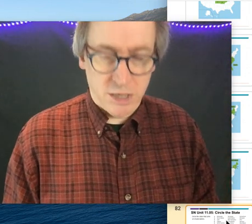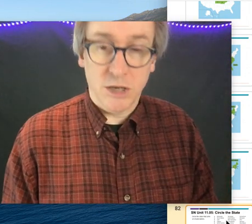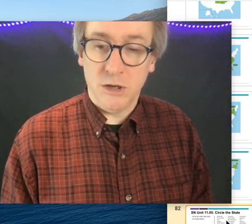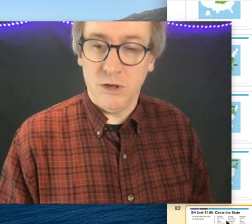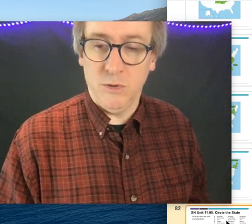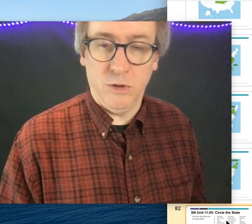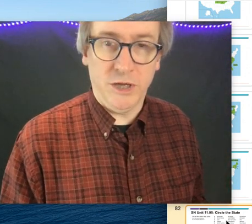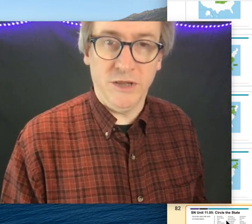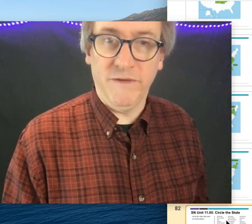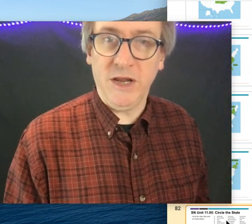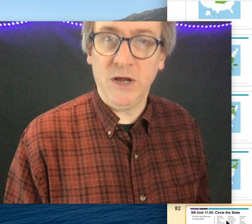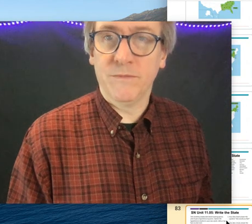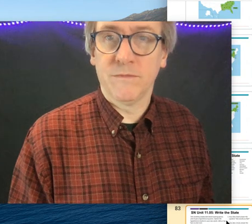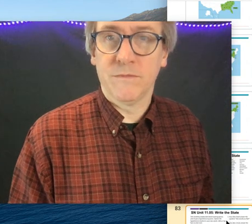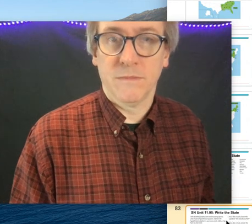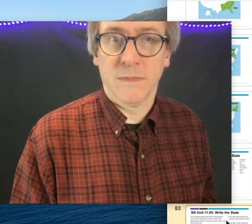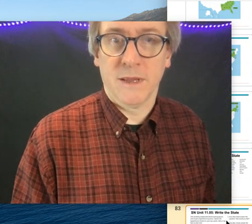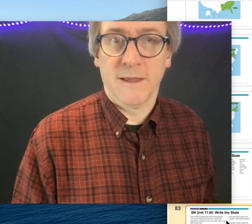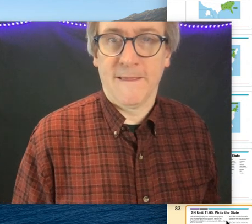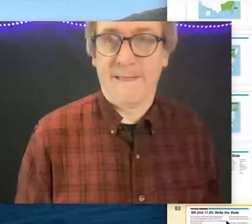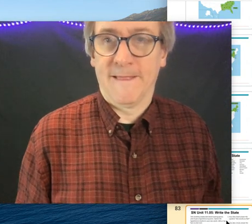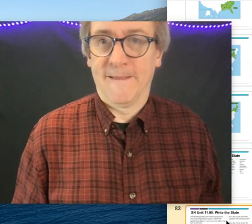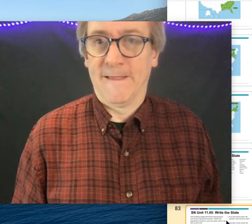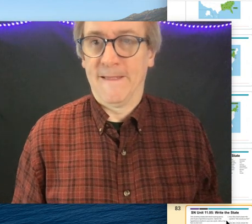that you will look in the video.